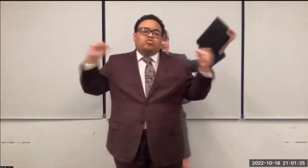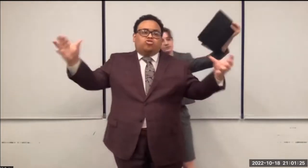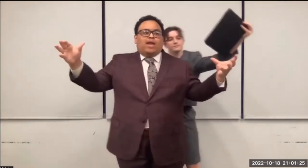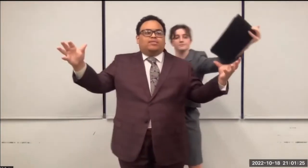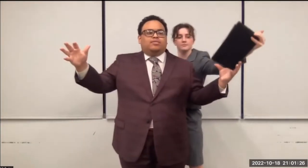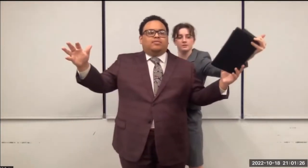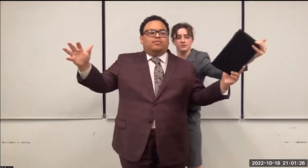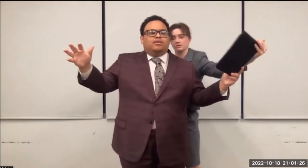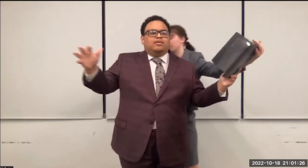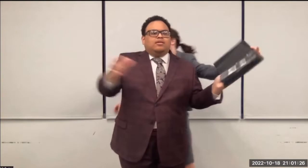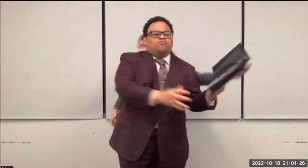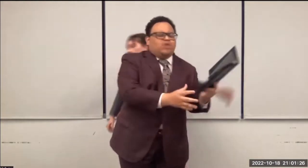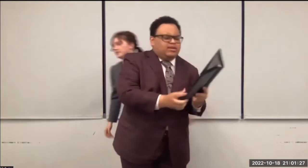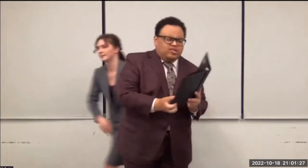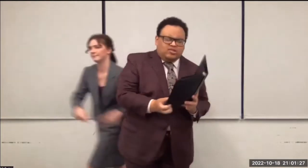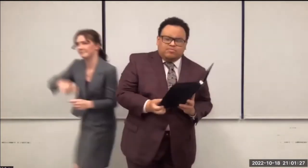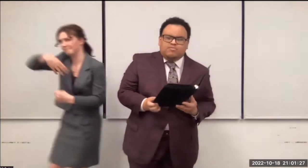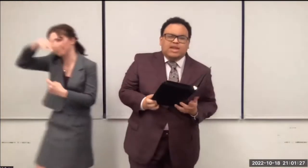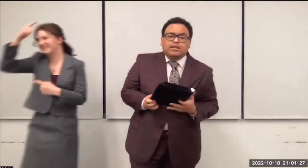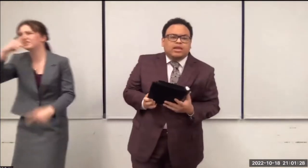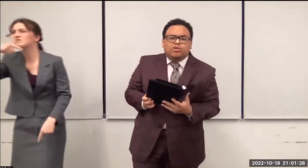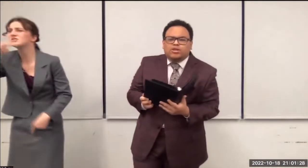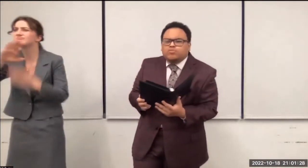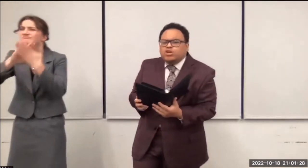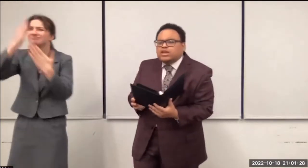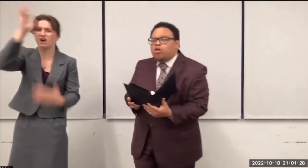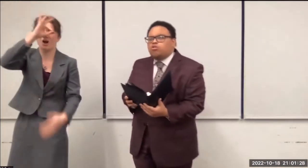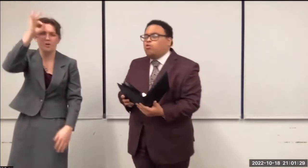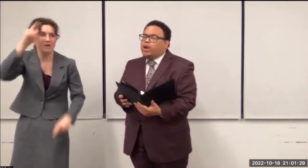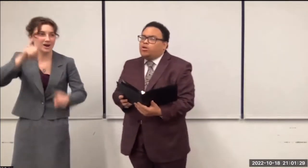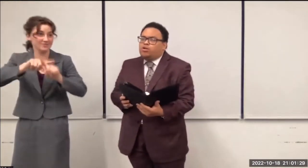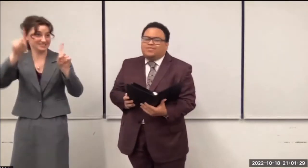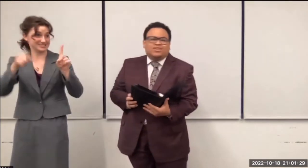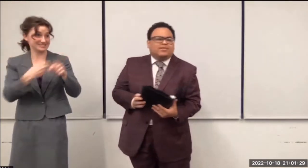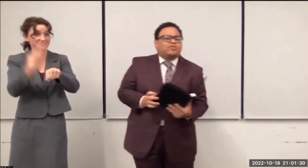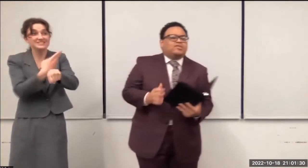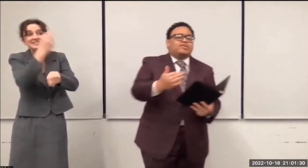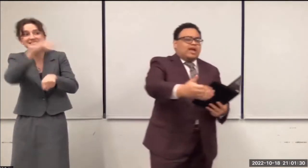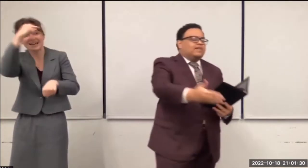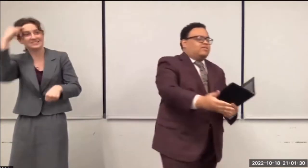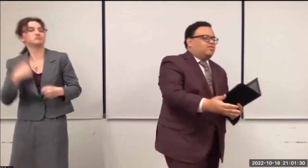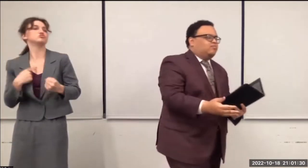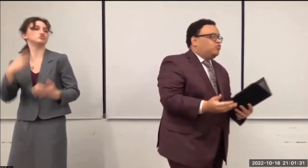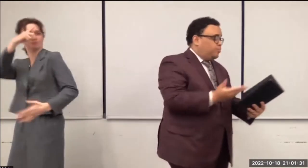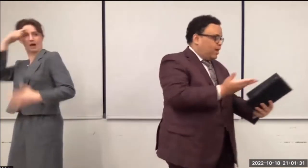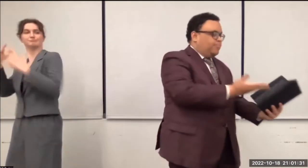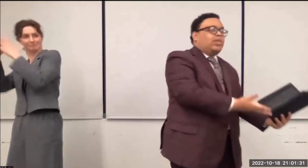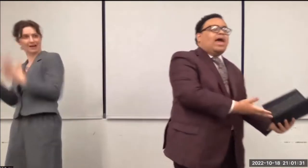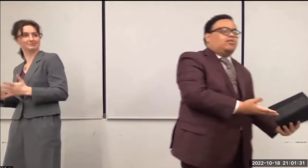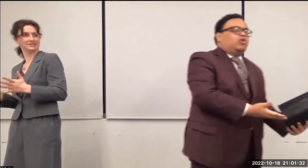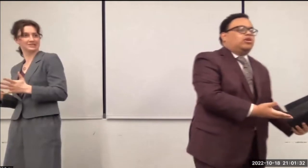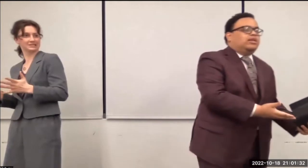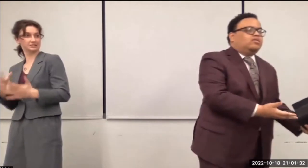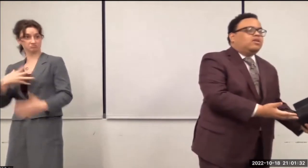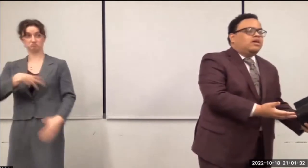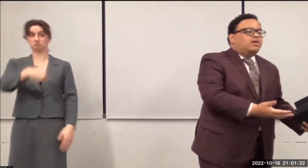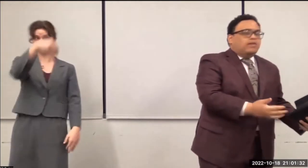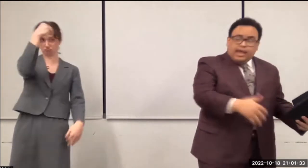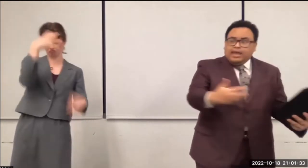strength. When it's many in the hearing community aren't aware of the difference in sign systems used by Black Americans and that